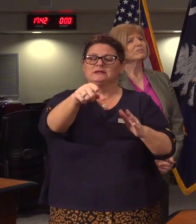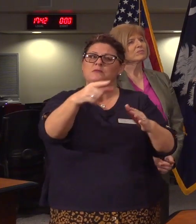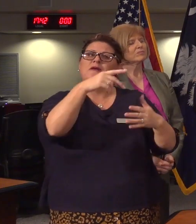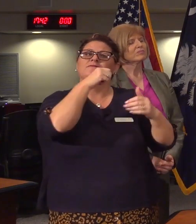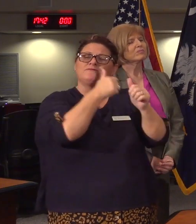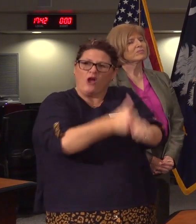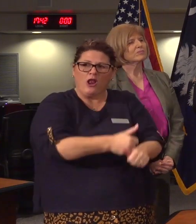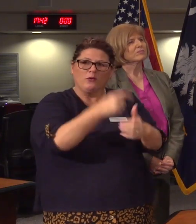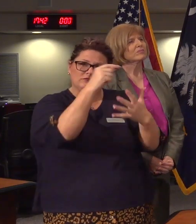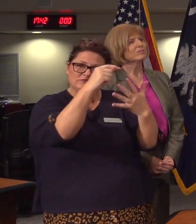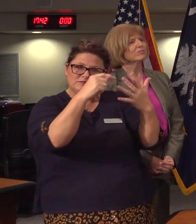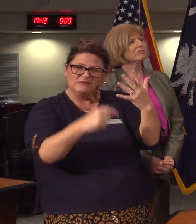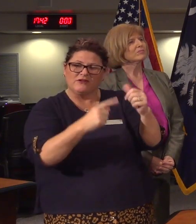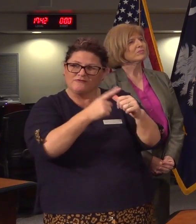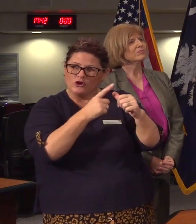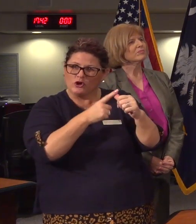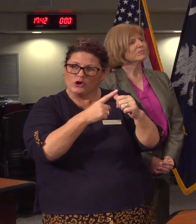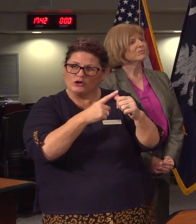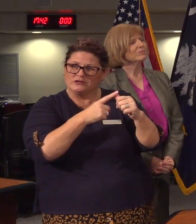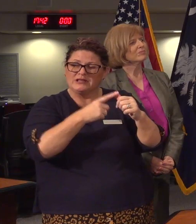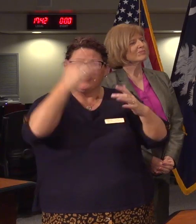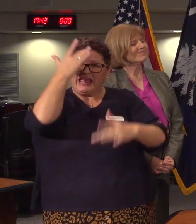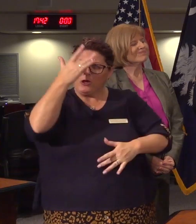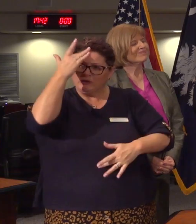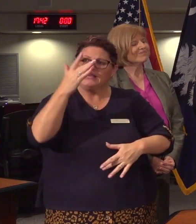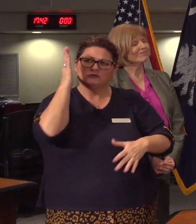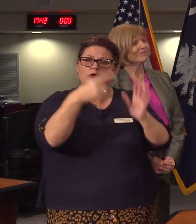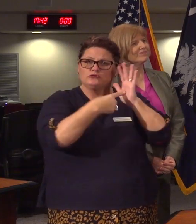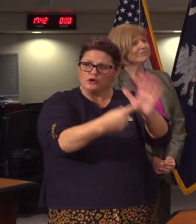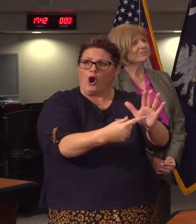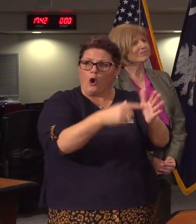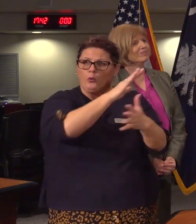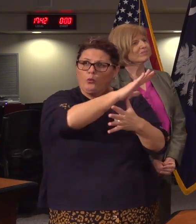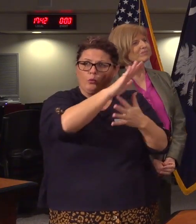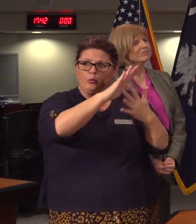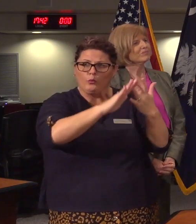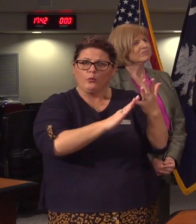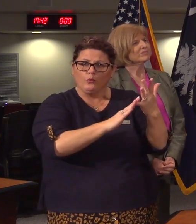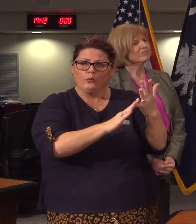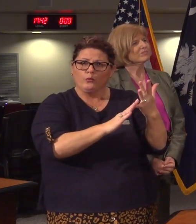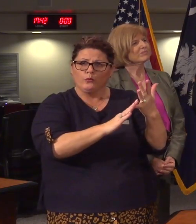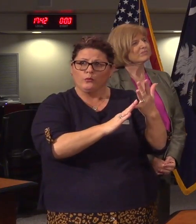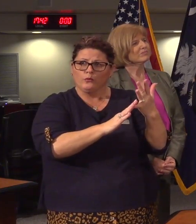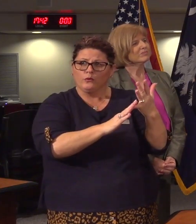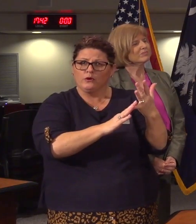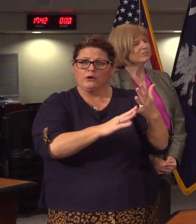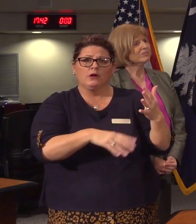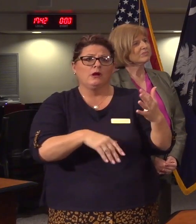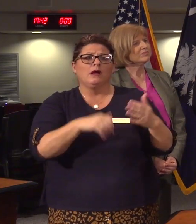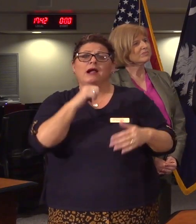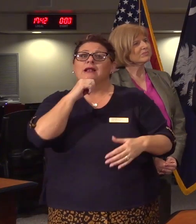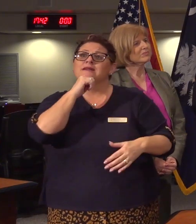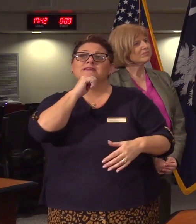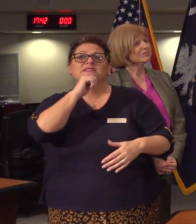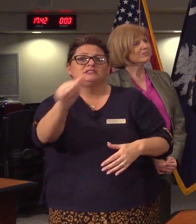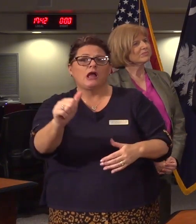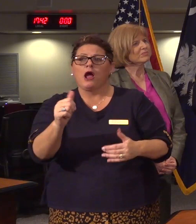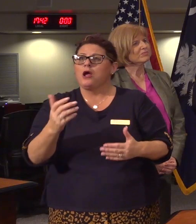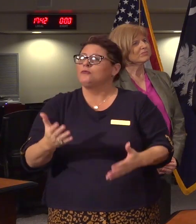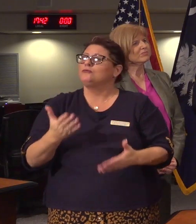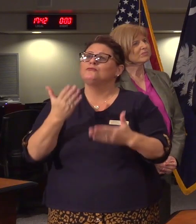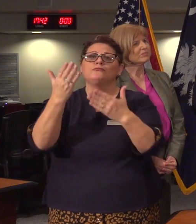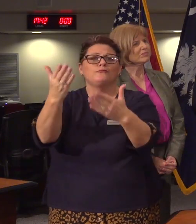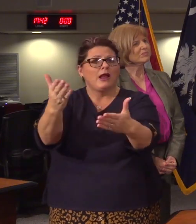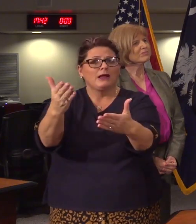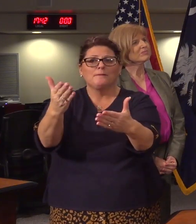criteria for illness won't change because that's how the disease presents. It is not recommended to test individuals who